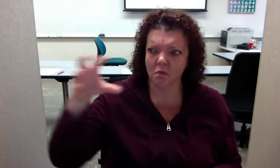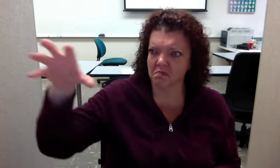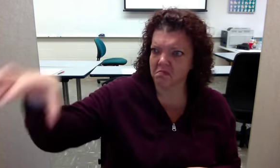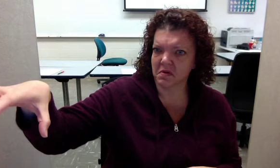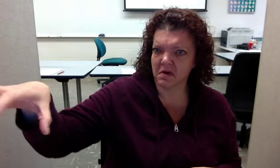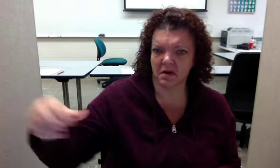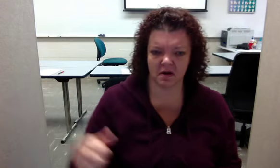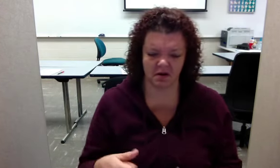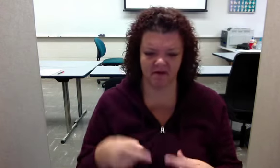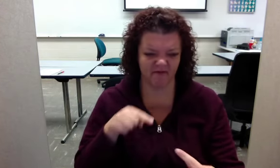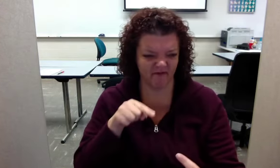They were way across an ocean.